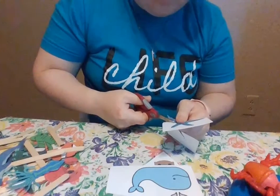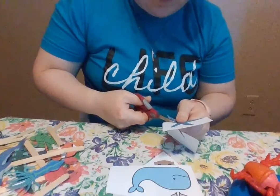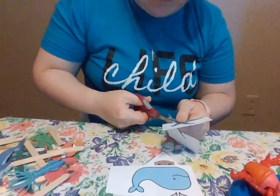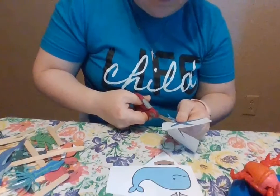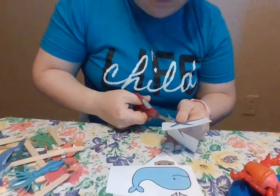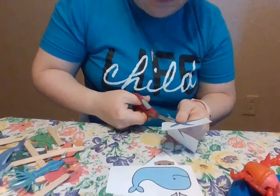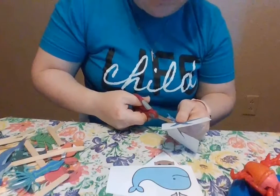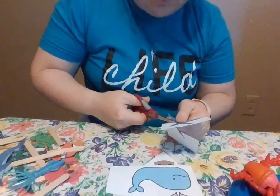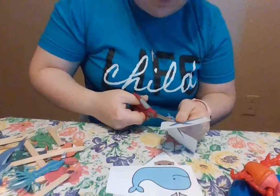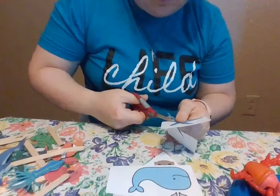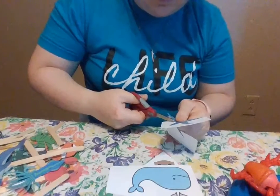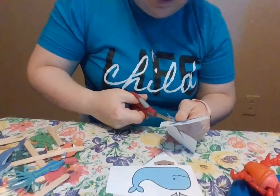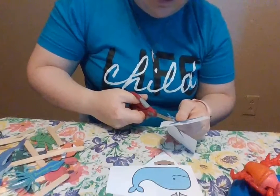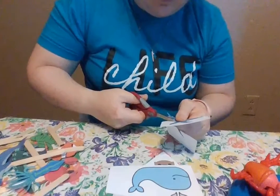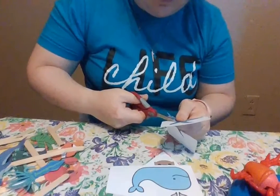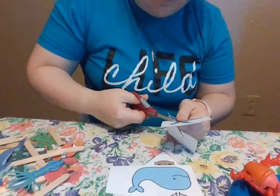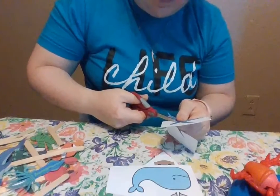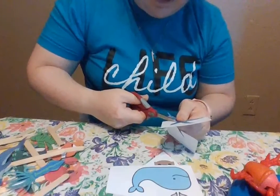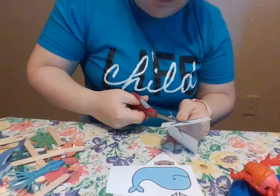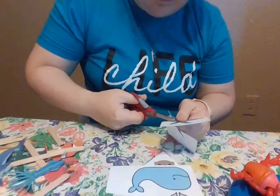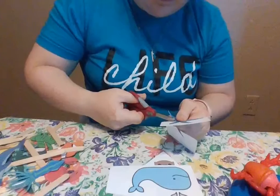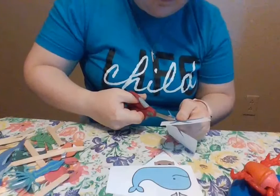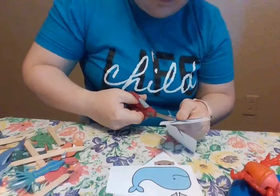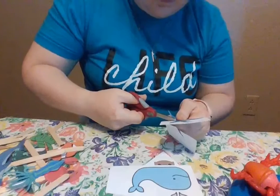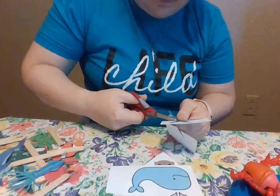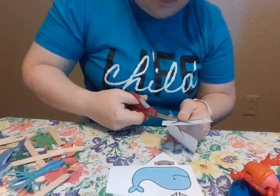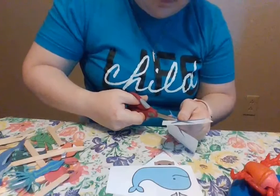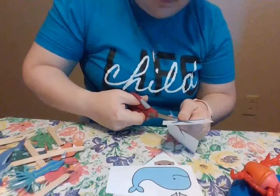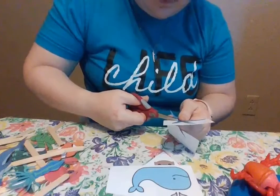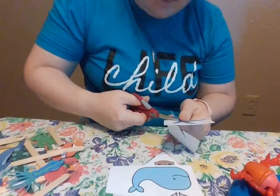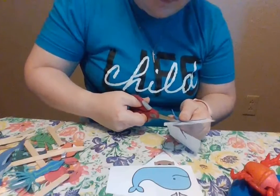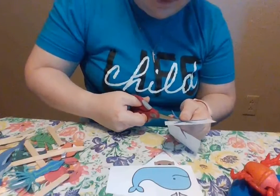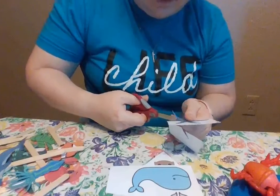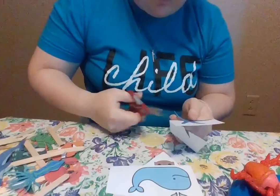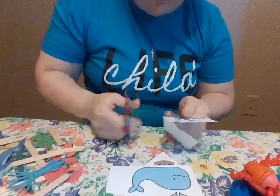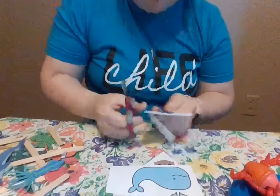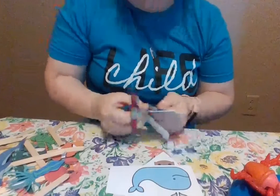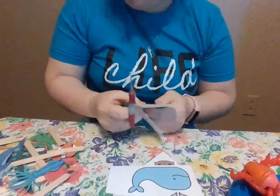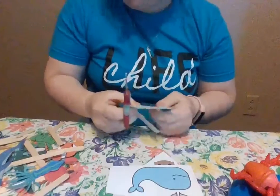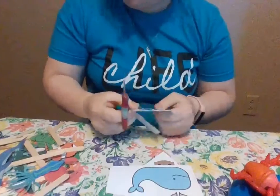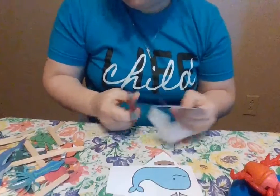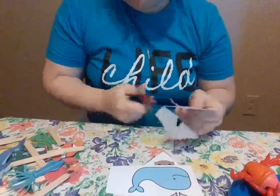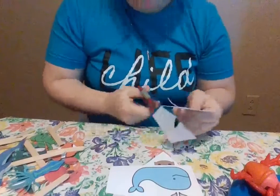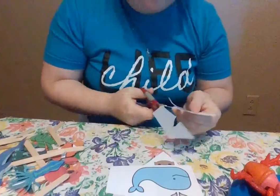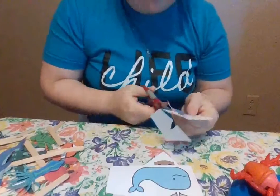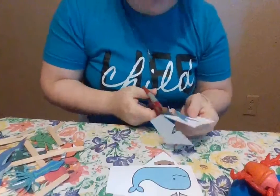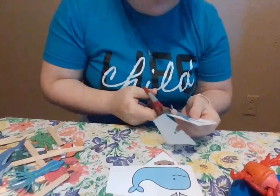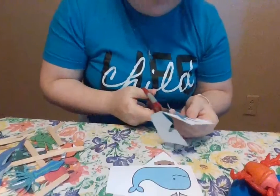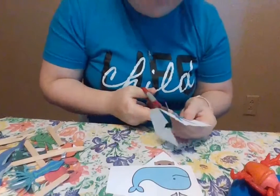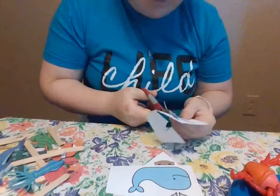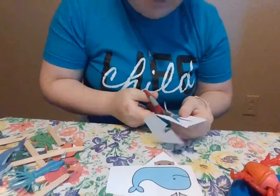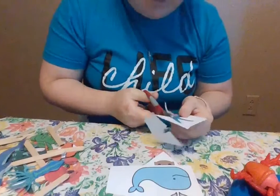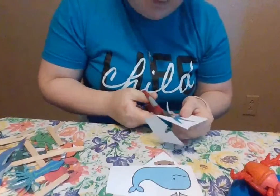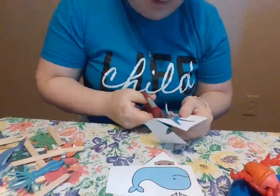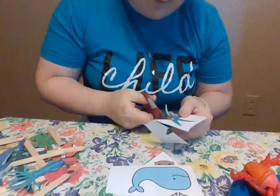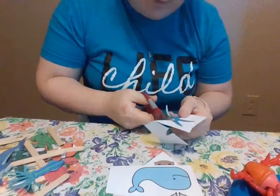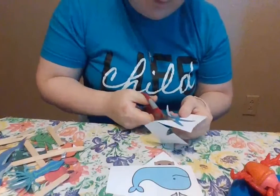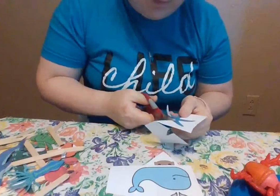And then we're going to play, once we get these cut out, I'm going to play a little game with you and see if you guys can